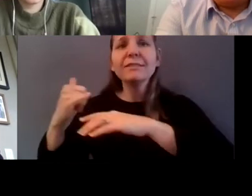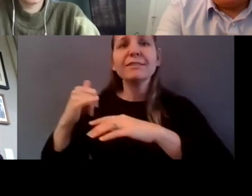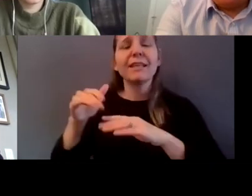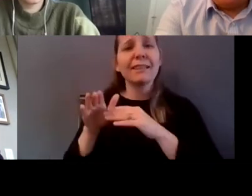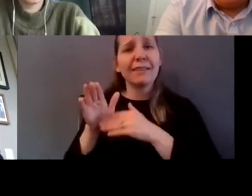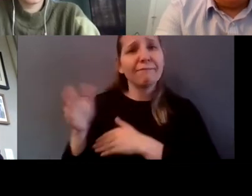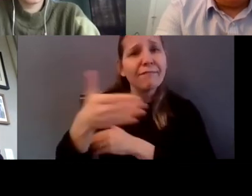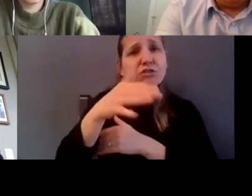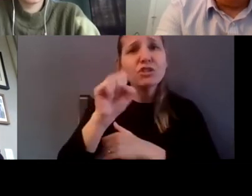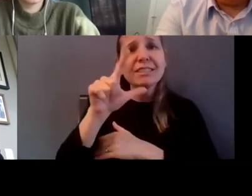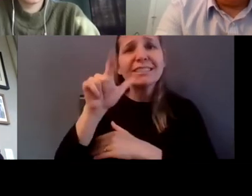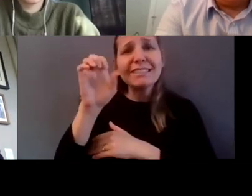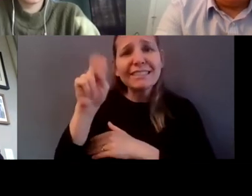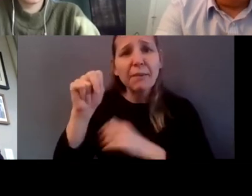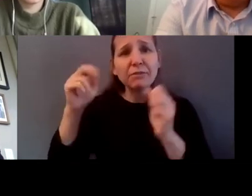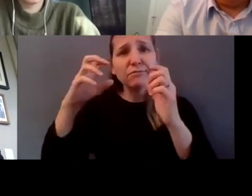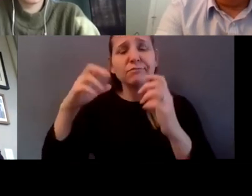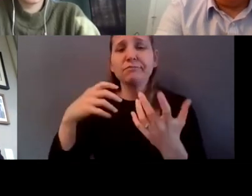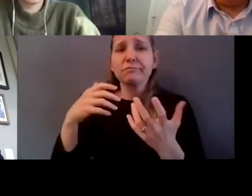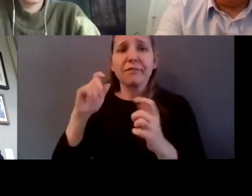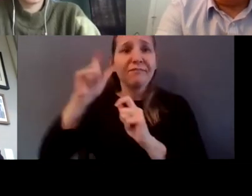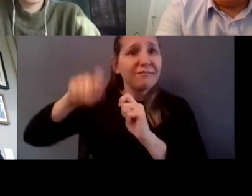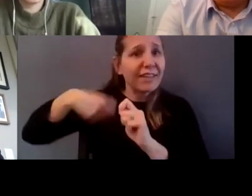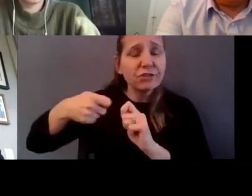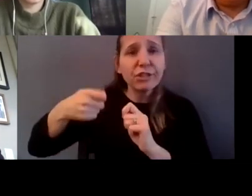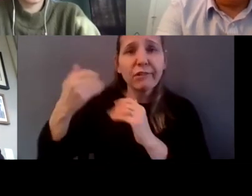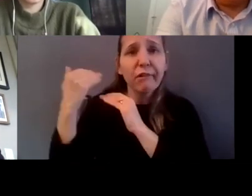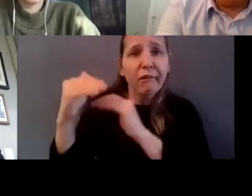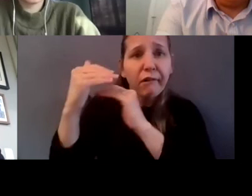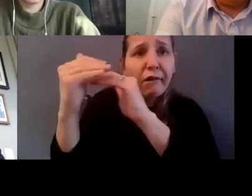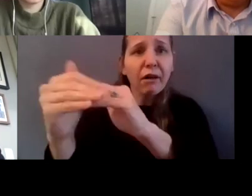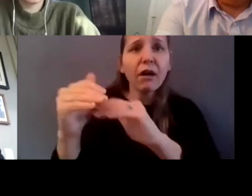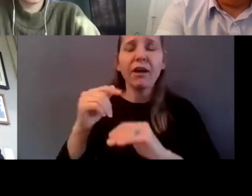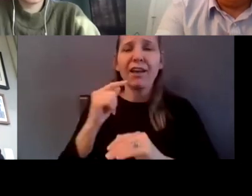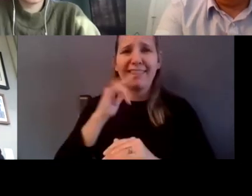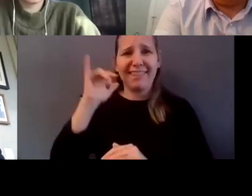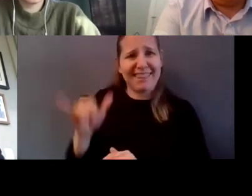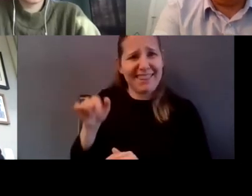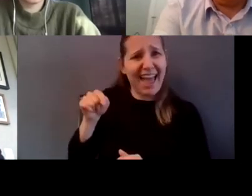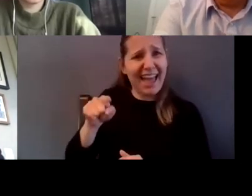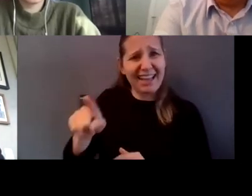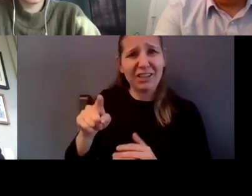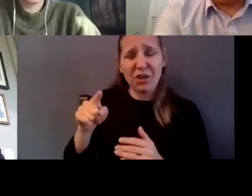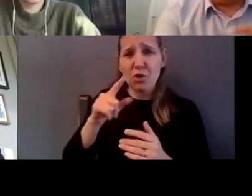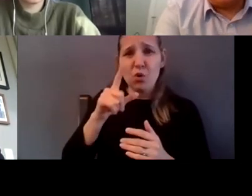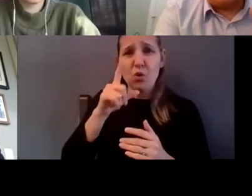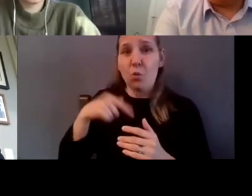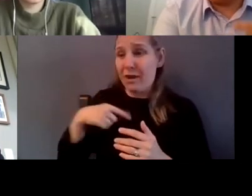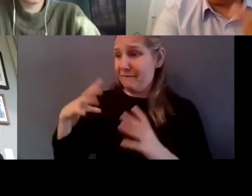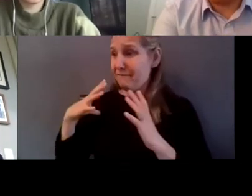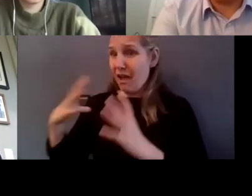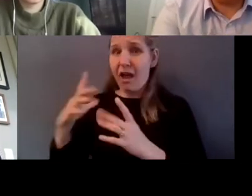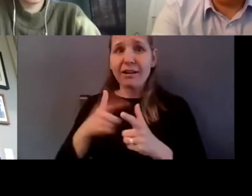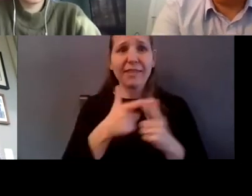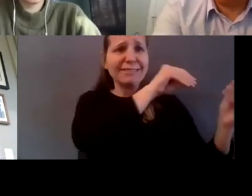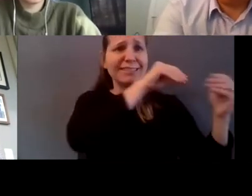fisheries, the gold rush mentality that has been experienced since arrival of settlers has continued